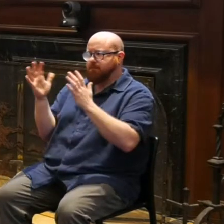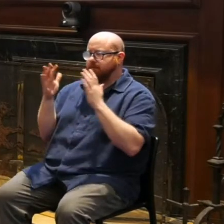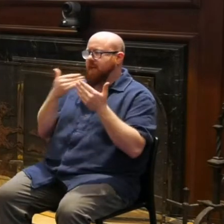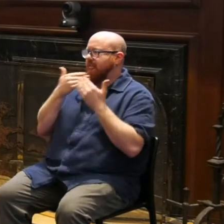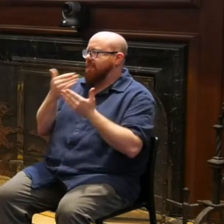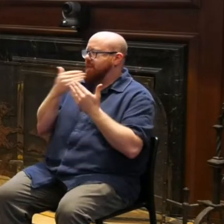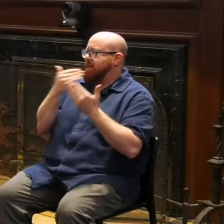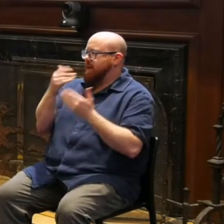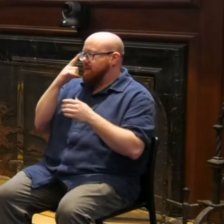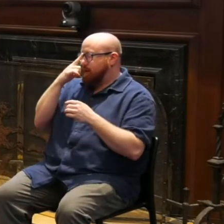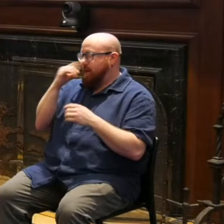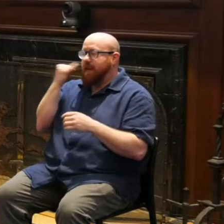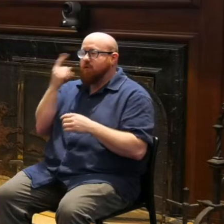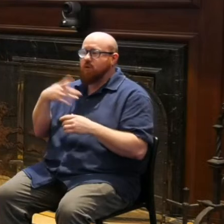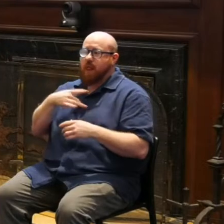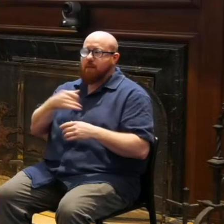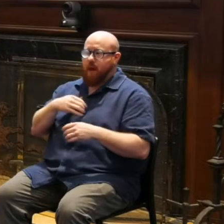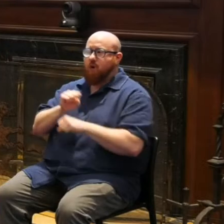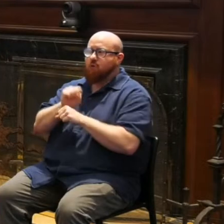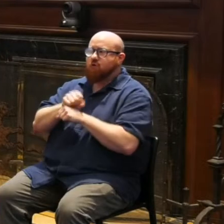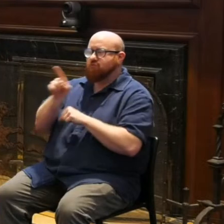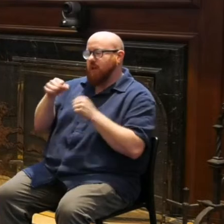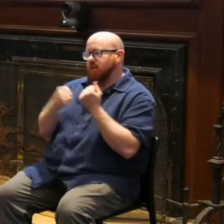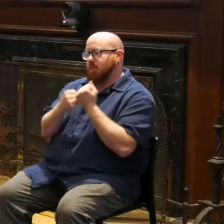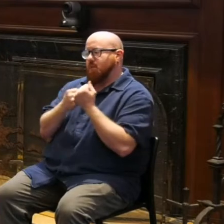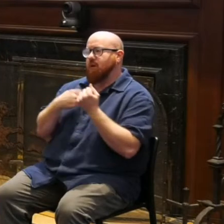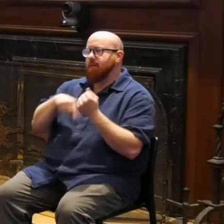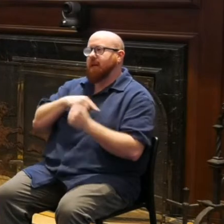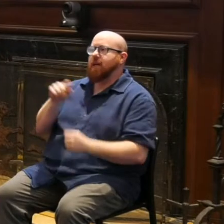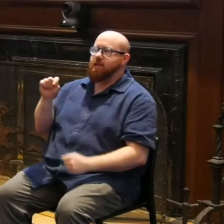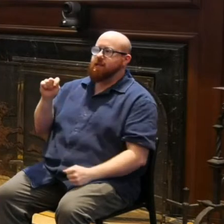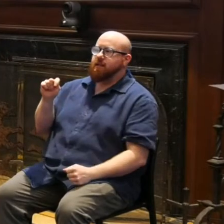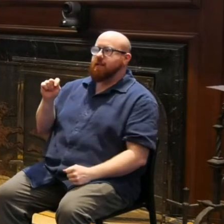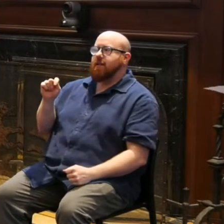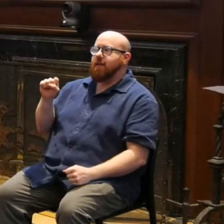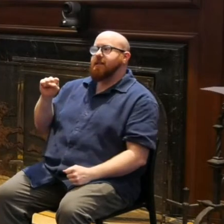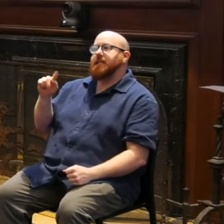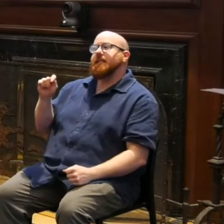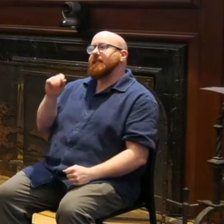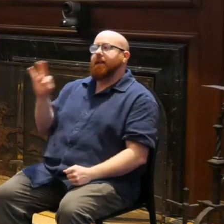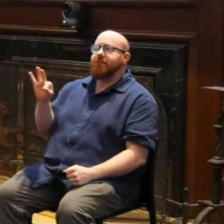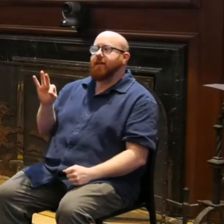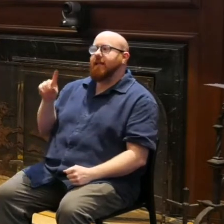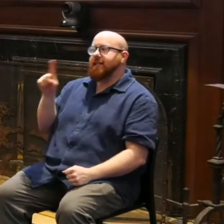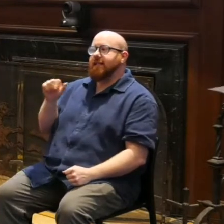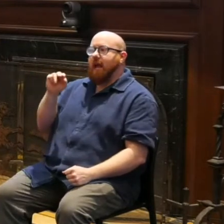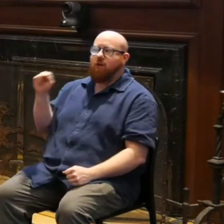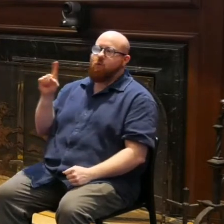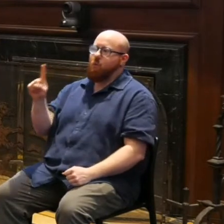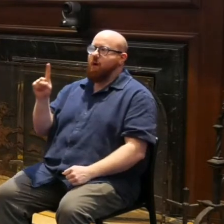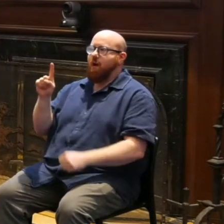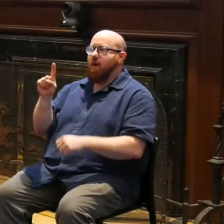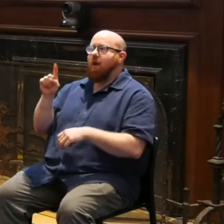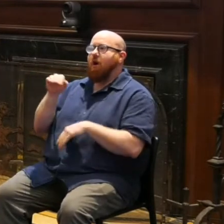Thank you. If you like my work, you want to support me, you can follow me, Steph Zion 1, on Instagram and TikTok. Again, it's Steph Zion 1,